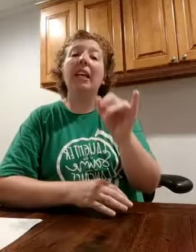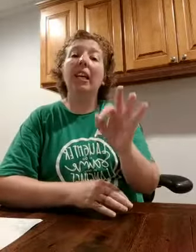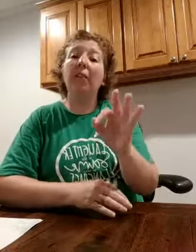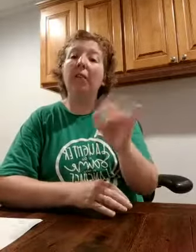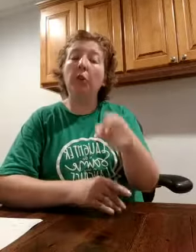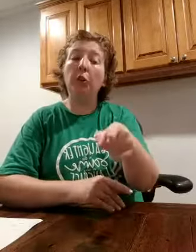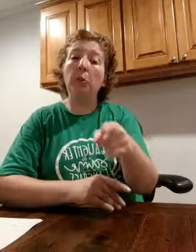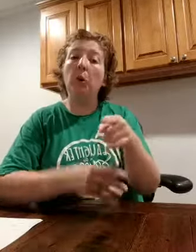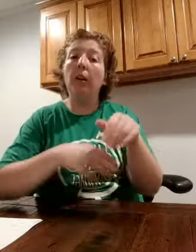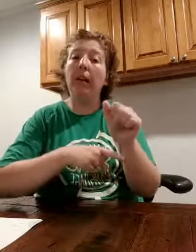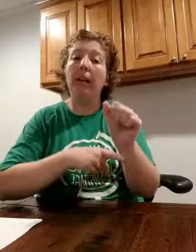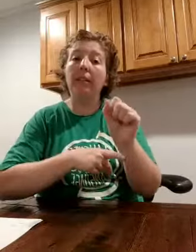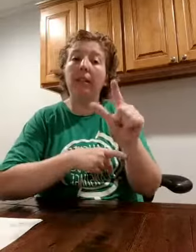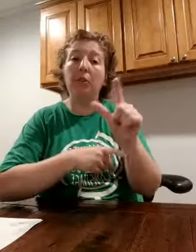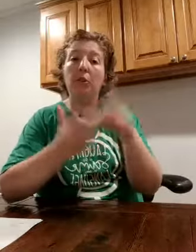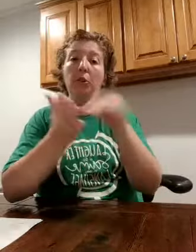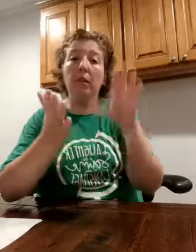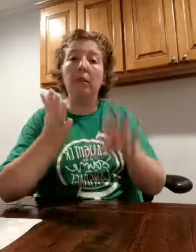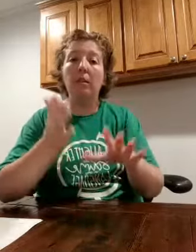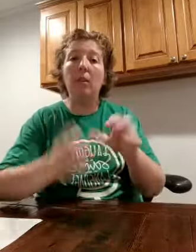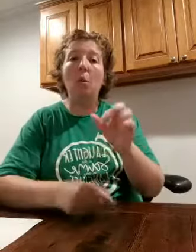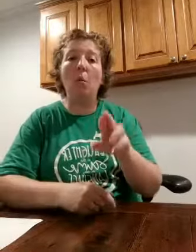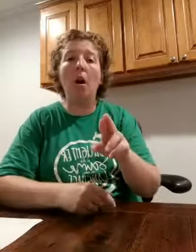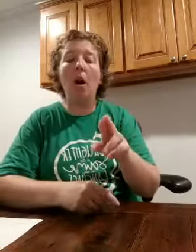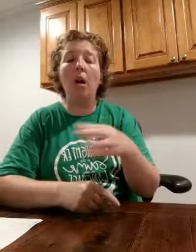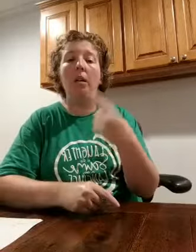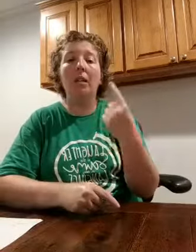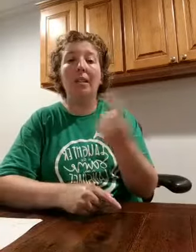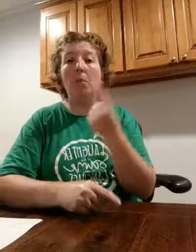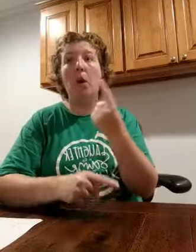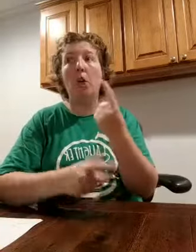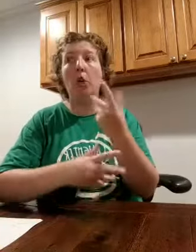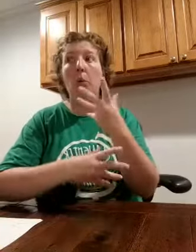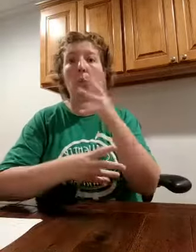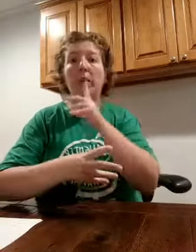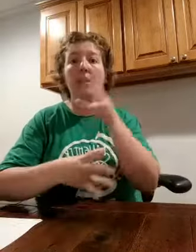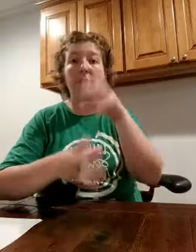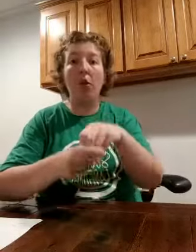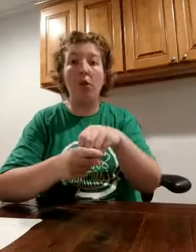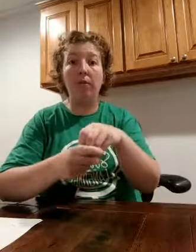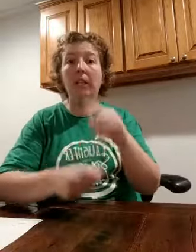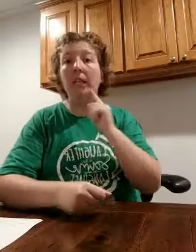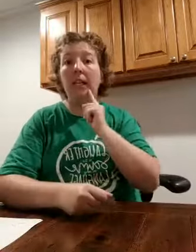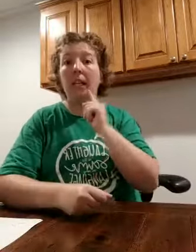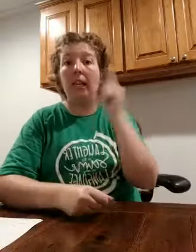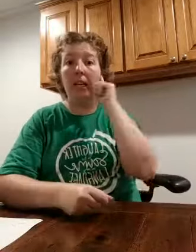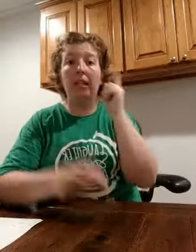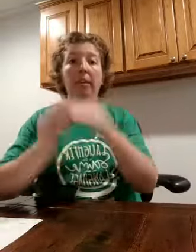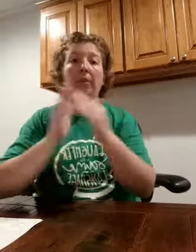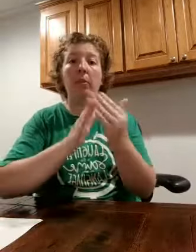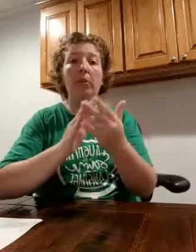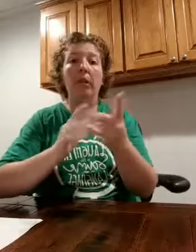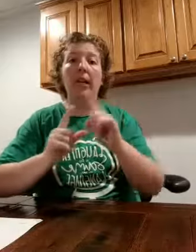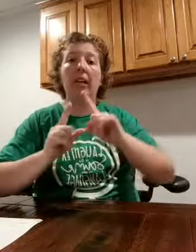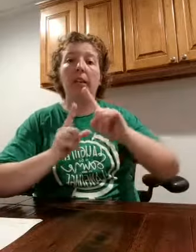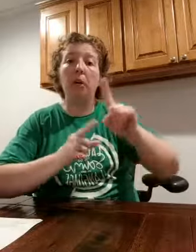If you are an ASL student or someone who is involved in the deaf community and go to